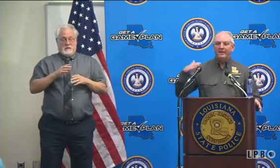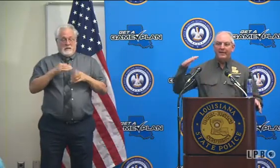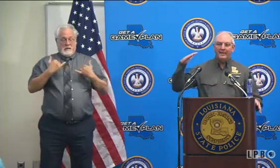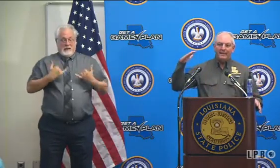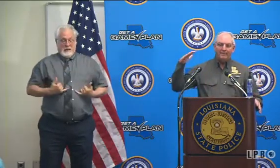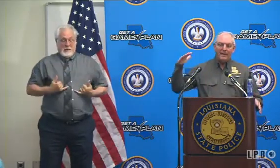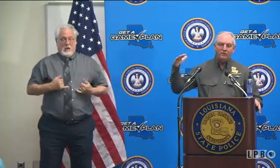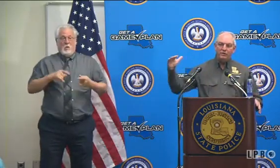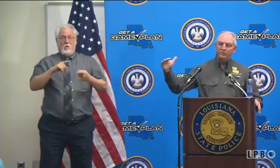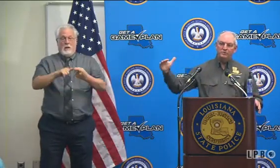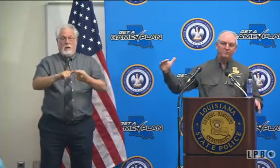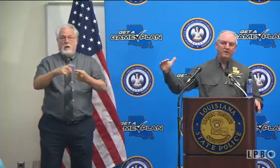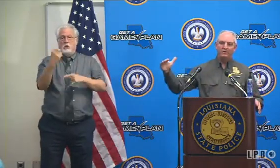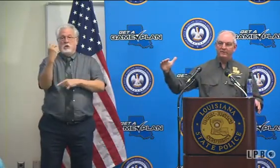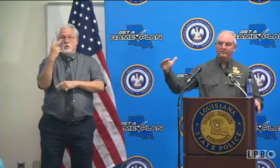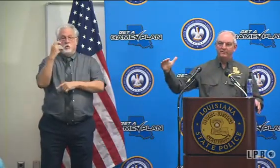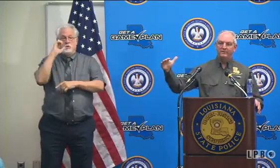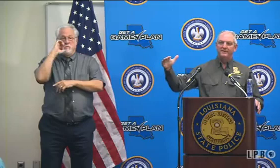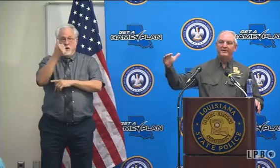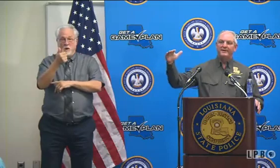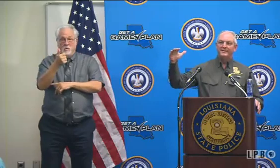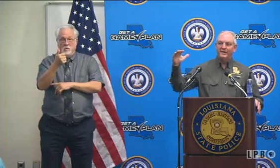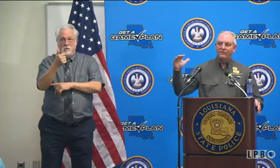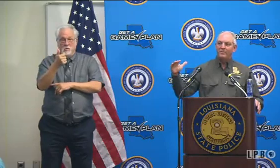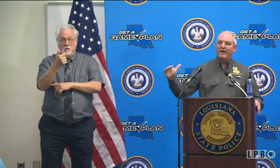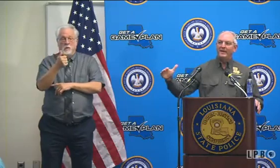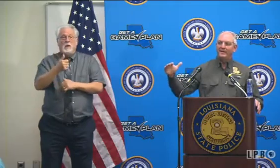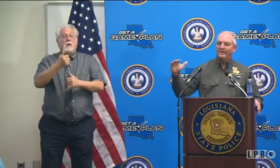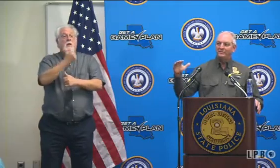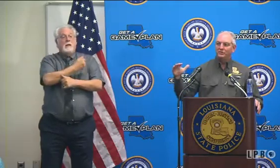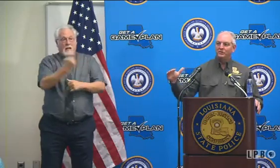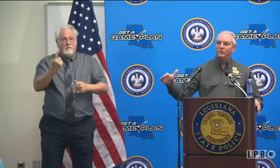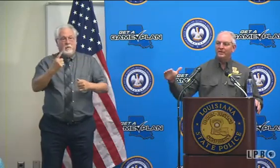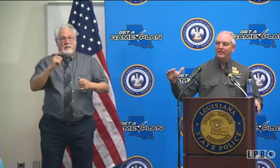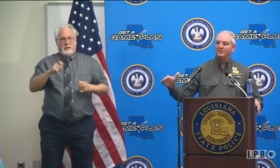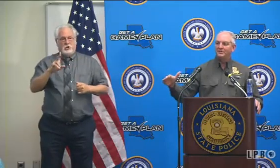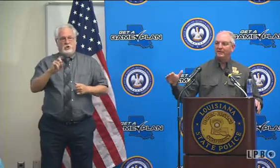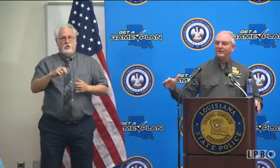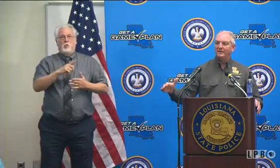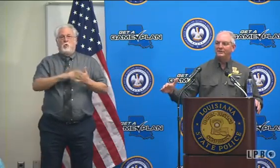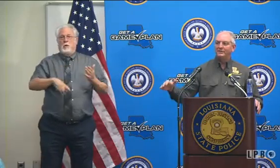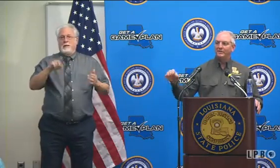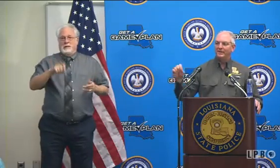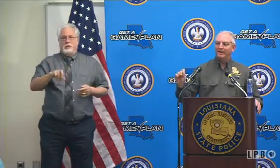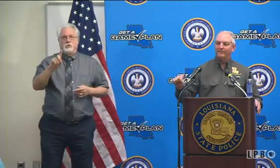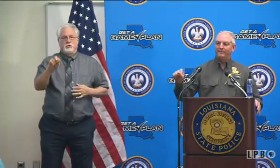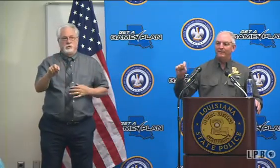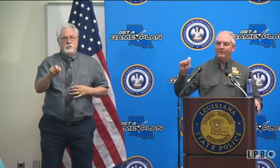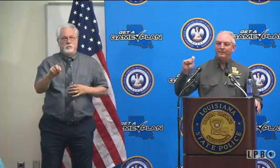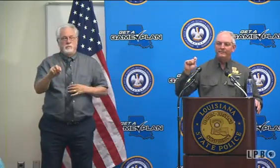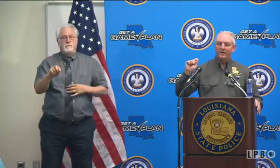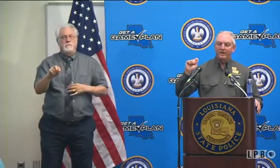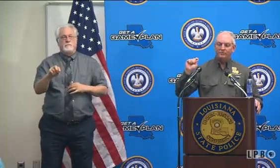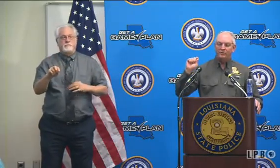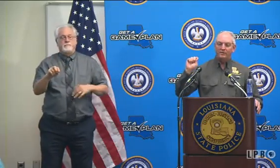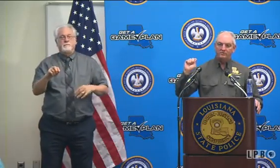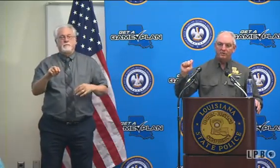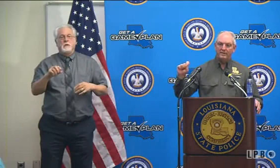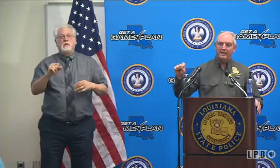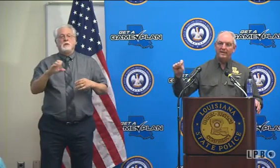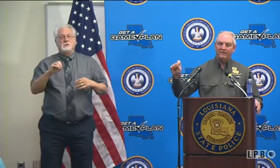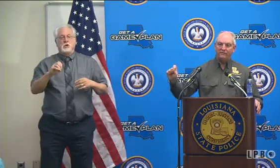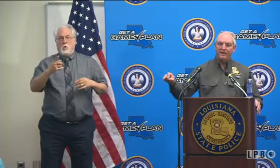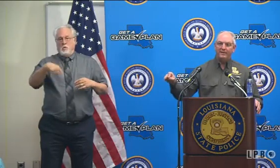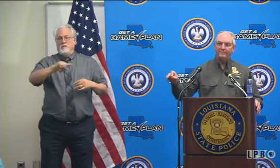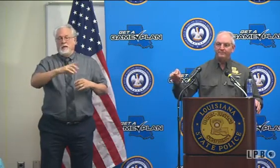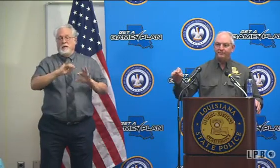now and about noon tomorrow is everybody needs to do what needs to be done so that so